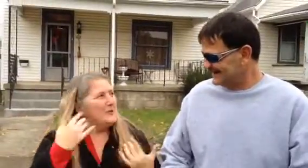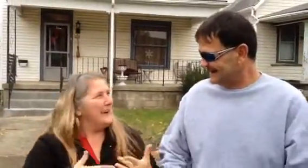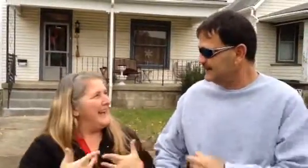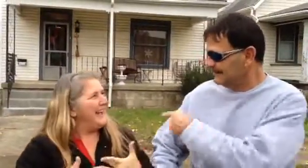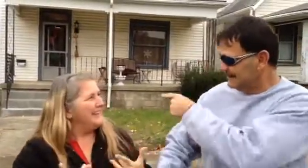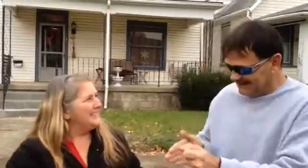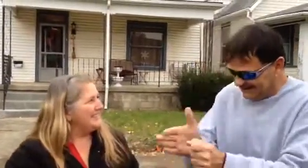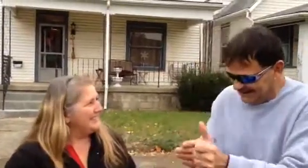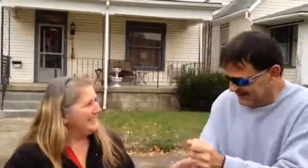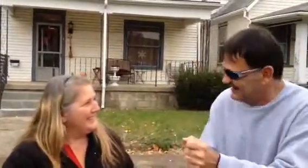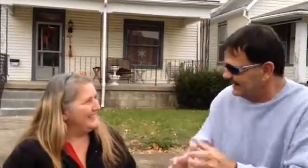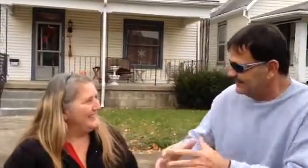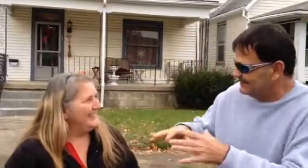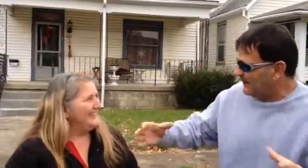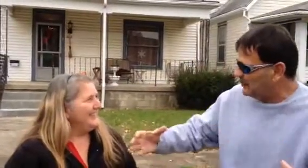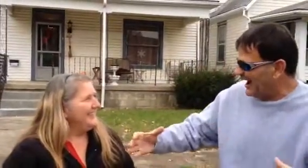Hey, jump away.